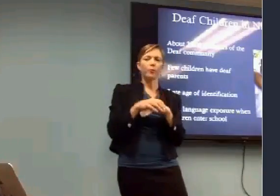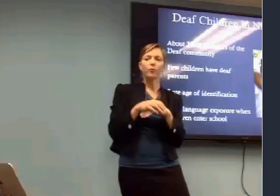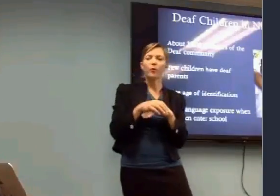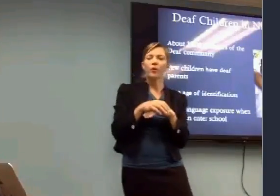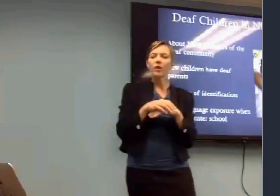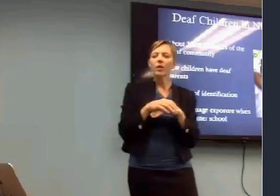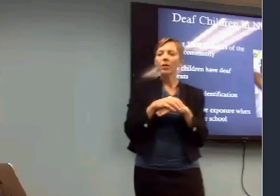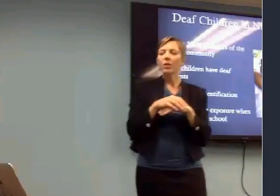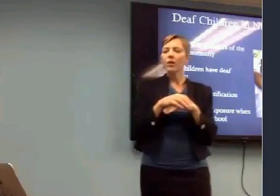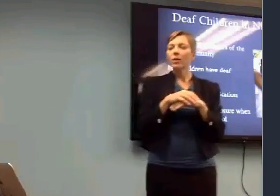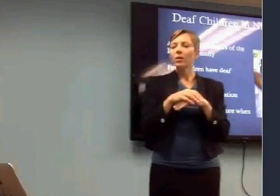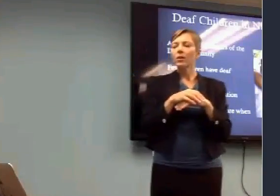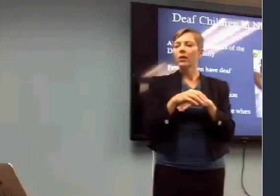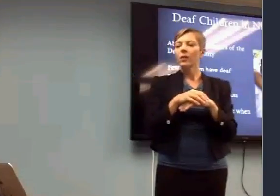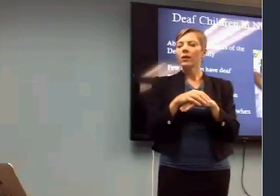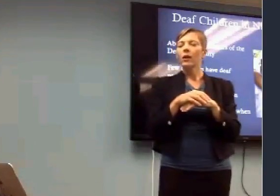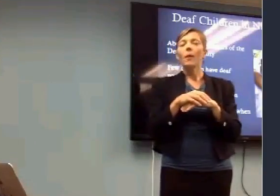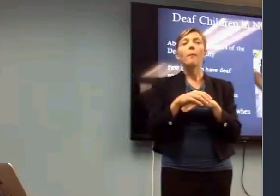in Nicaragua.